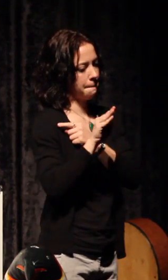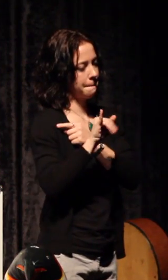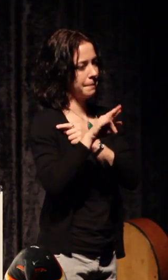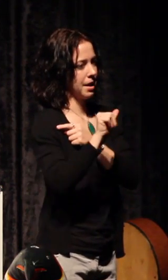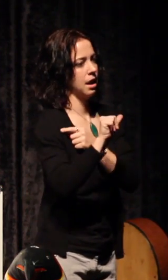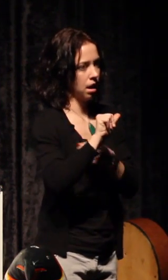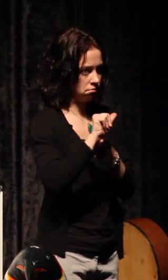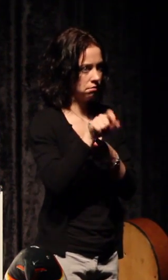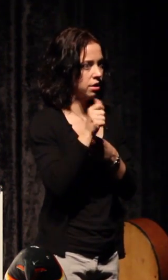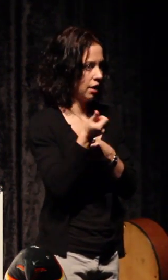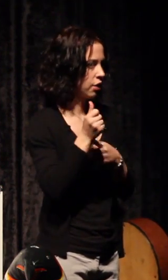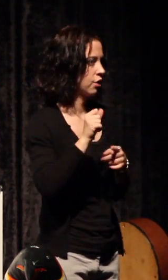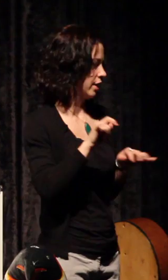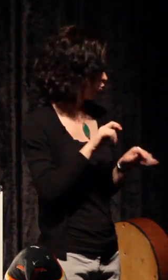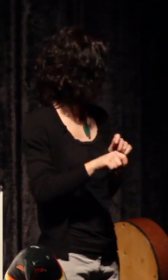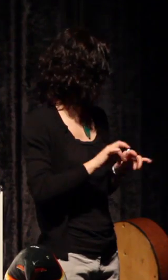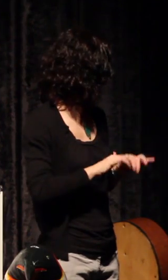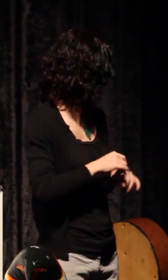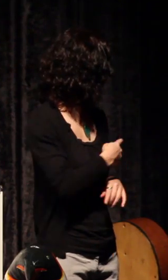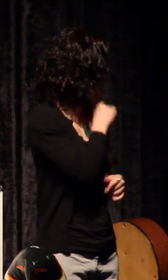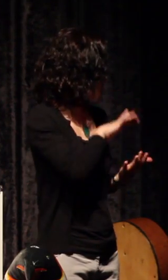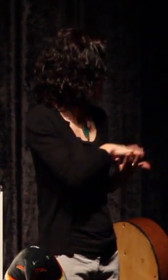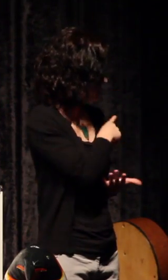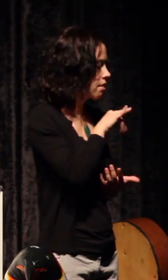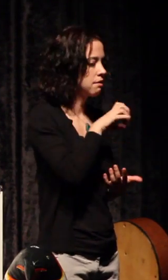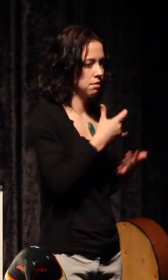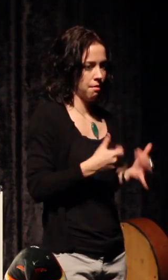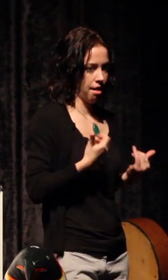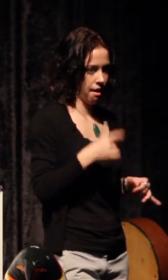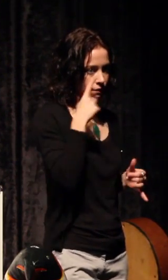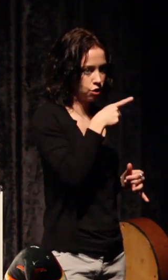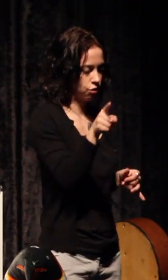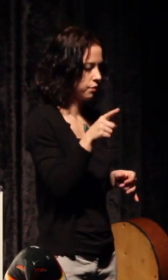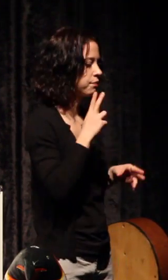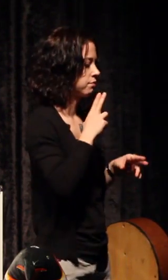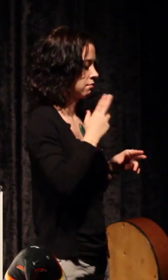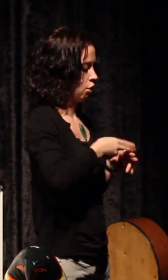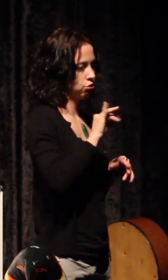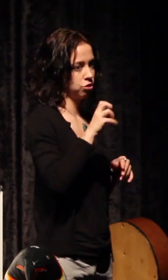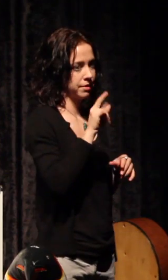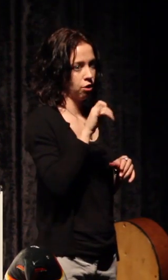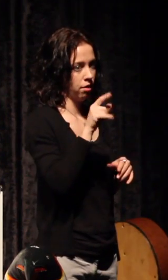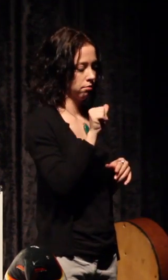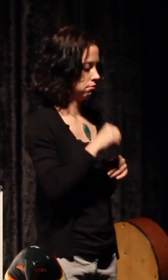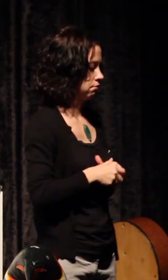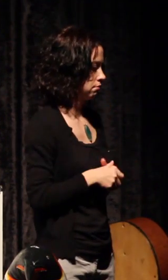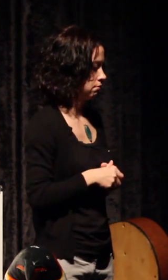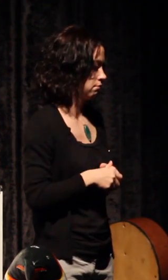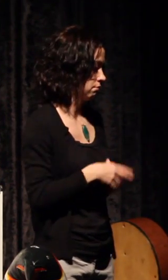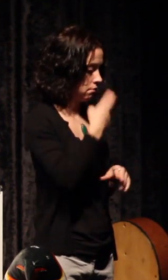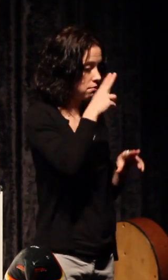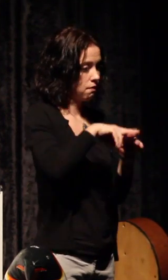lot smaller. And I have my wife, Lisa, play a little song here. It's called Chimtengere. And the fun part about a lot